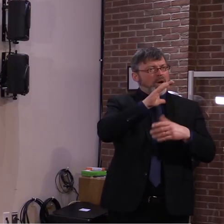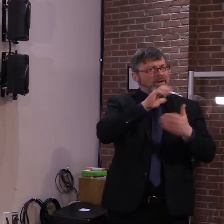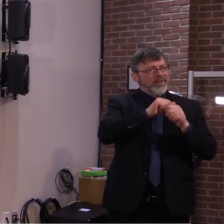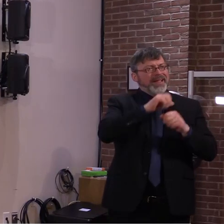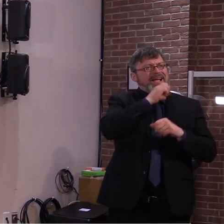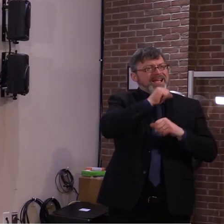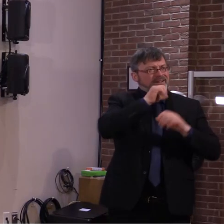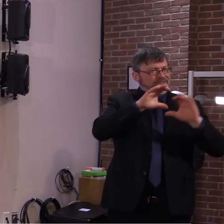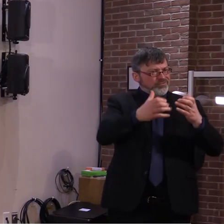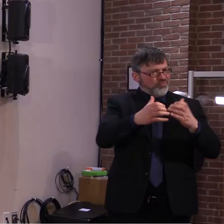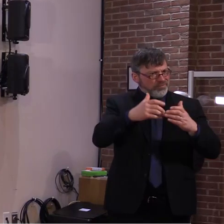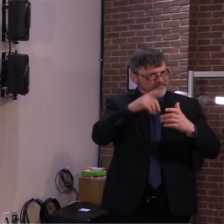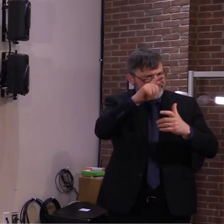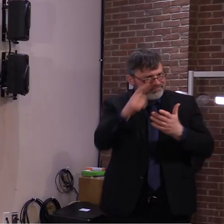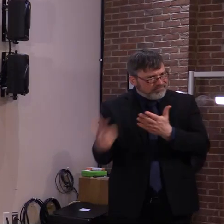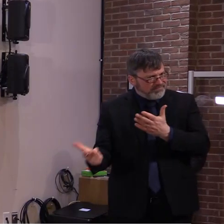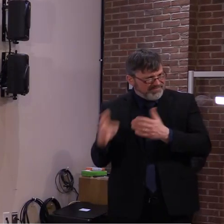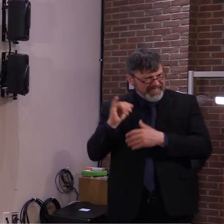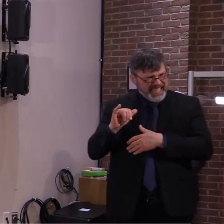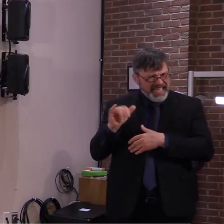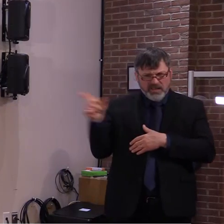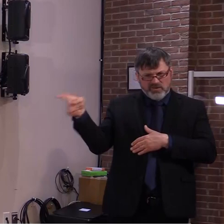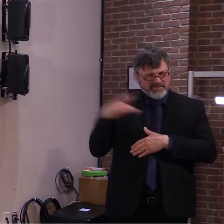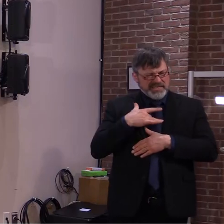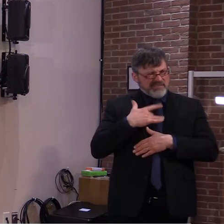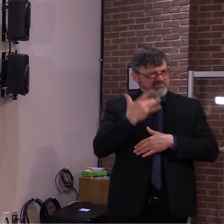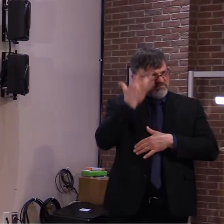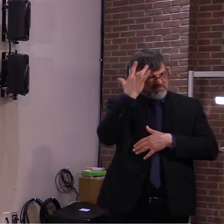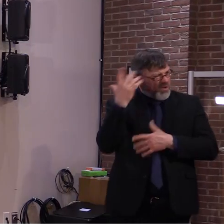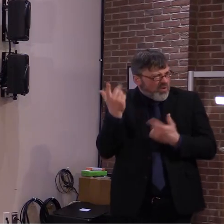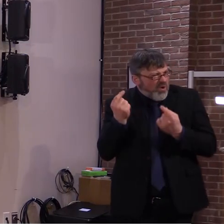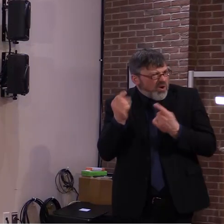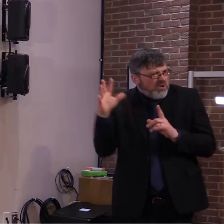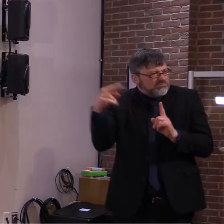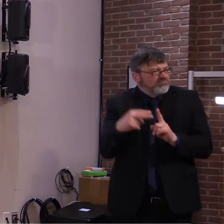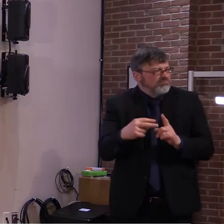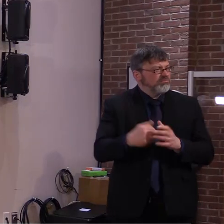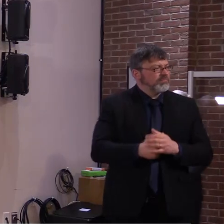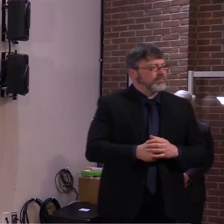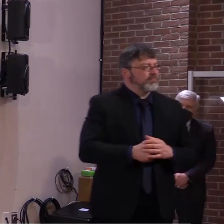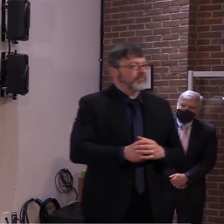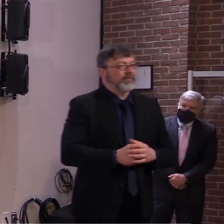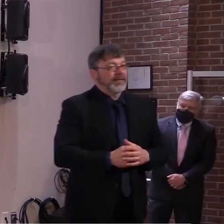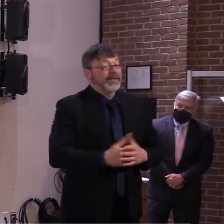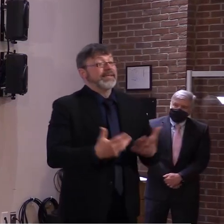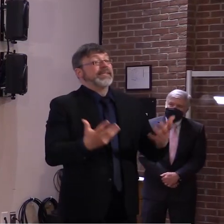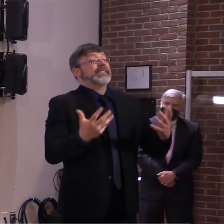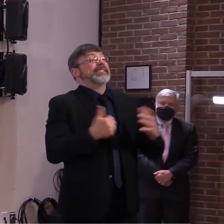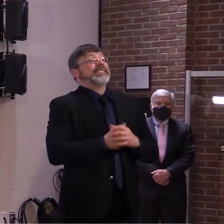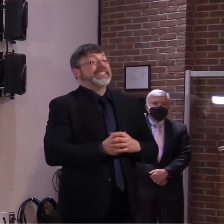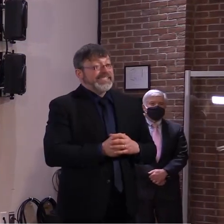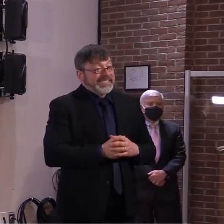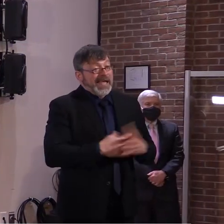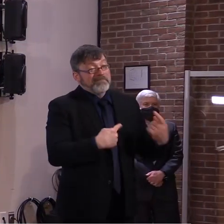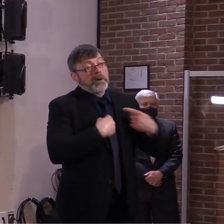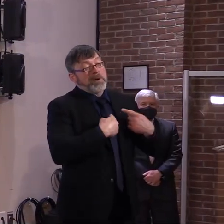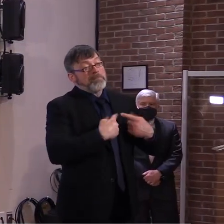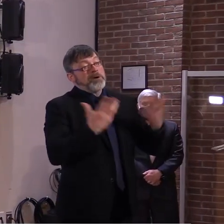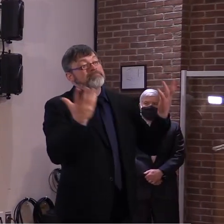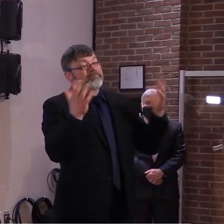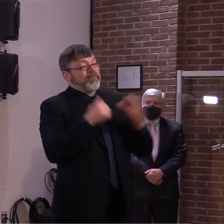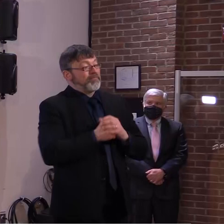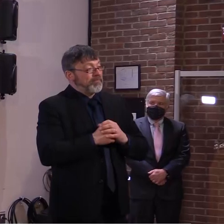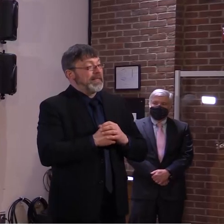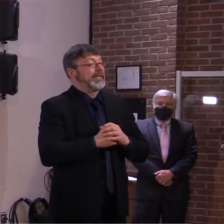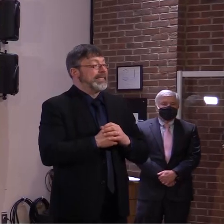I didn't see the statement. I guess it doesn't surprise me that the Democratic Party sent out something that was critical of me. I think